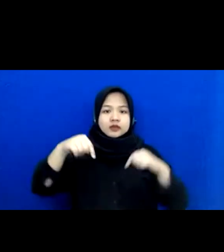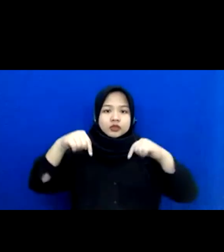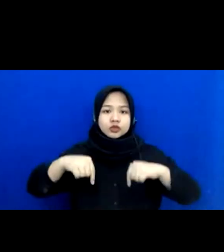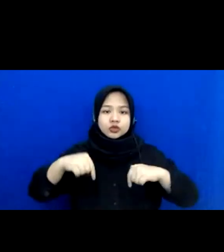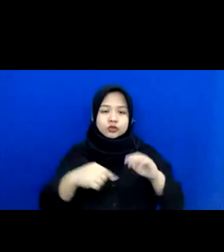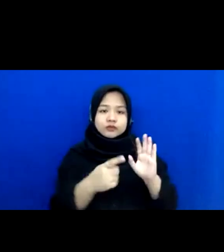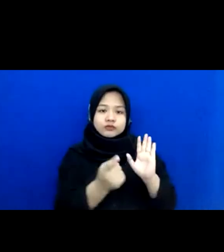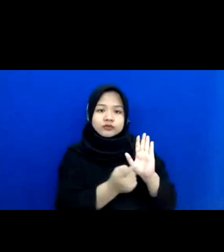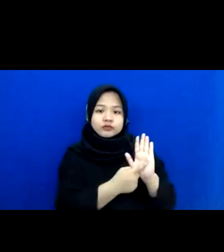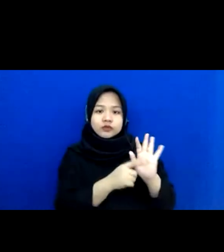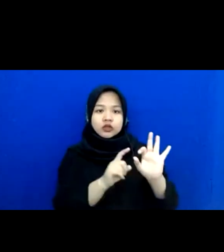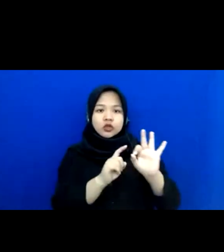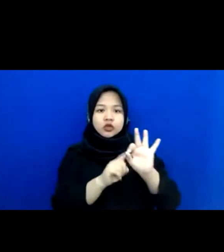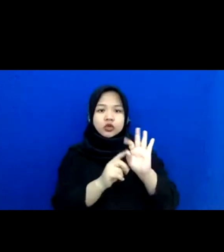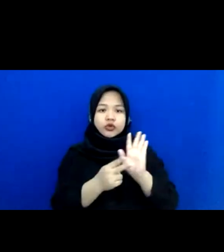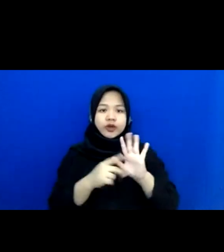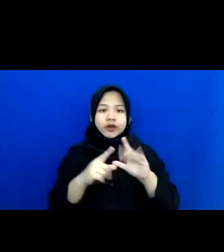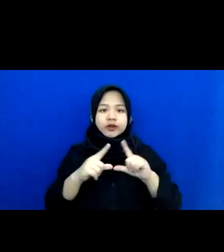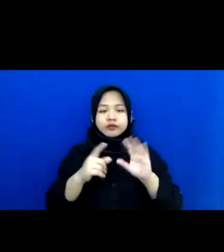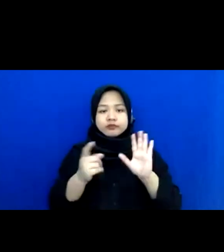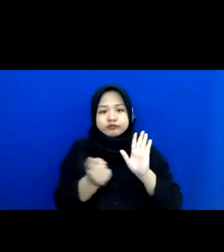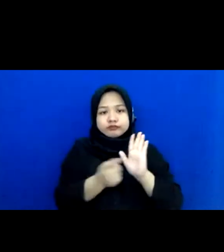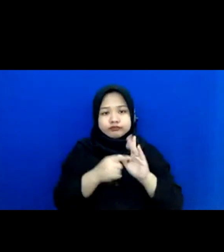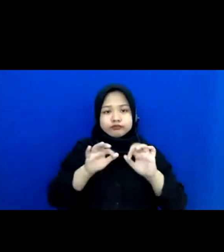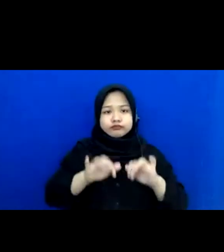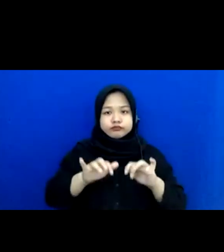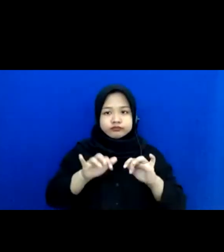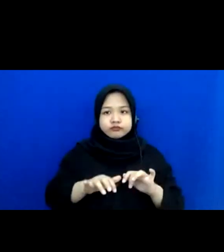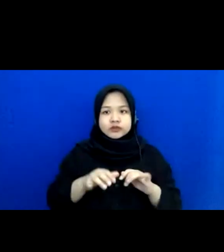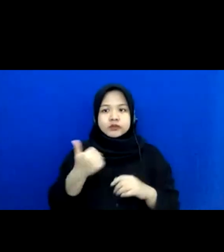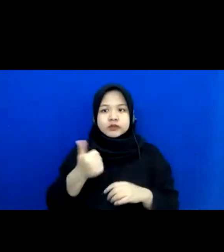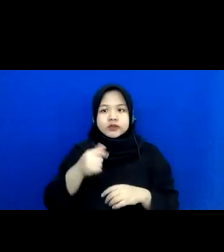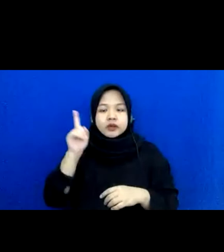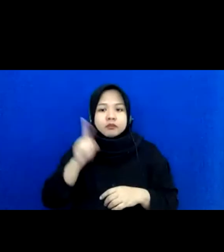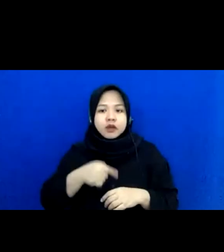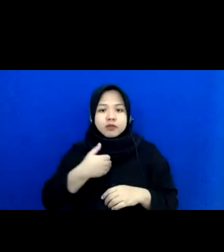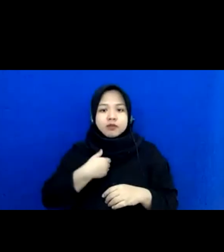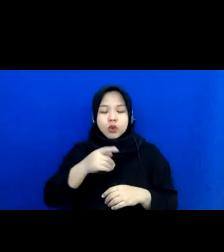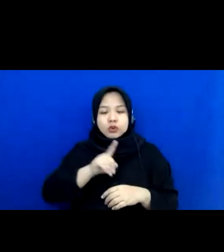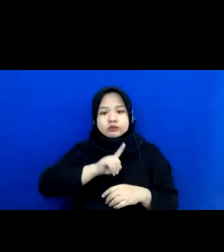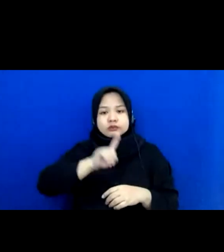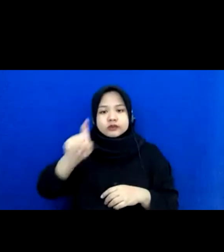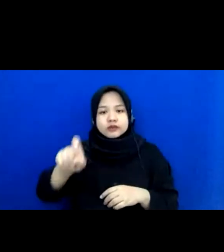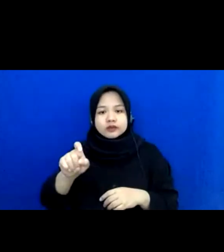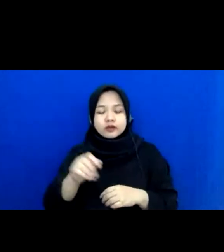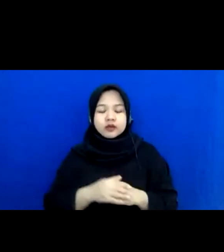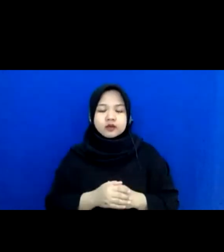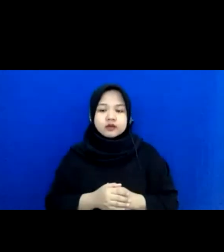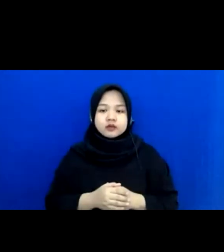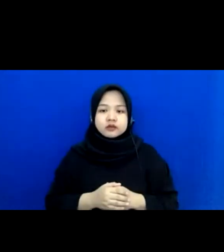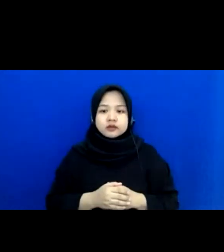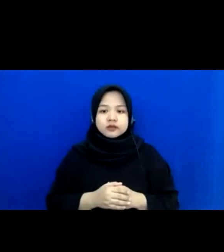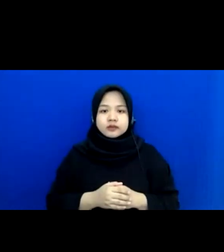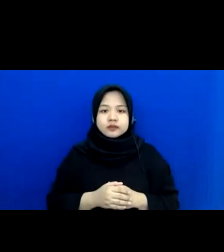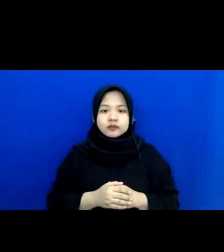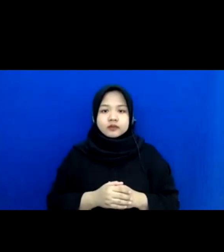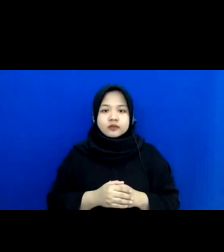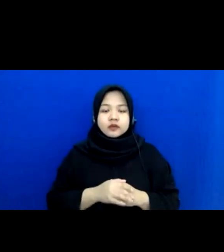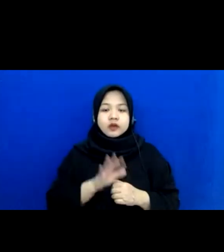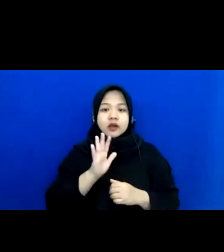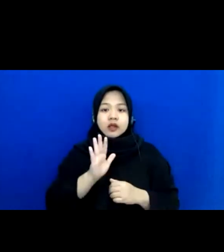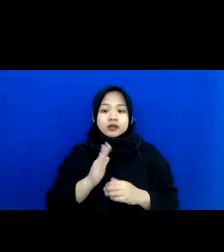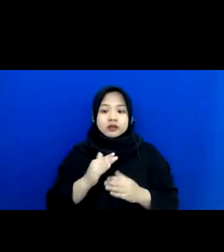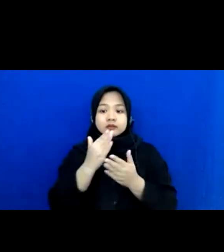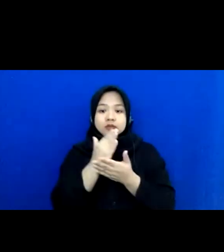will see a Q&A chat box that you can use to key in your questions so that during the Q&A segment,